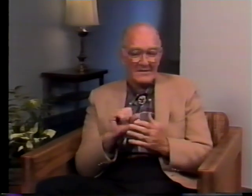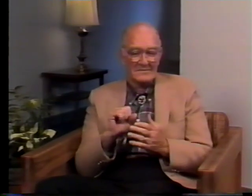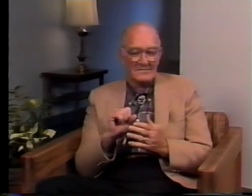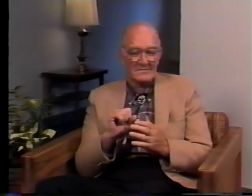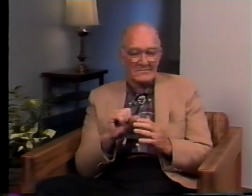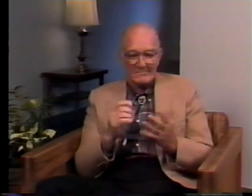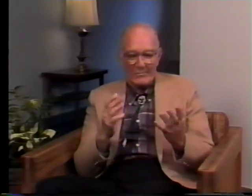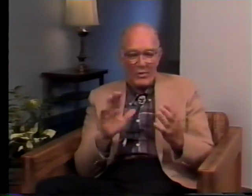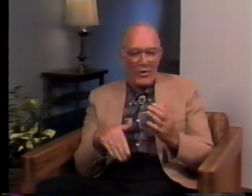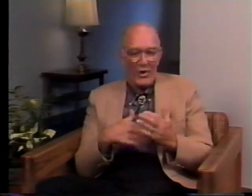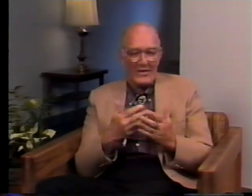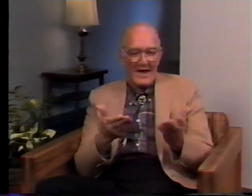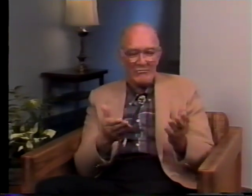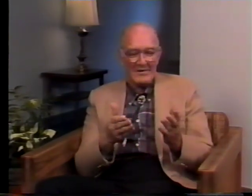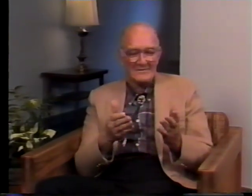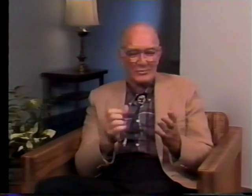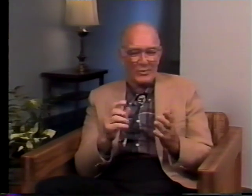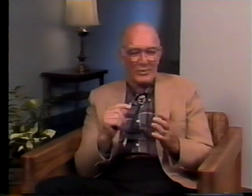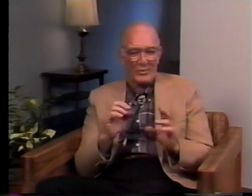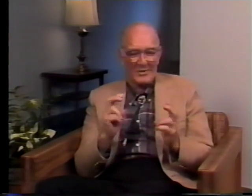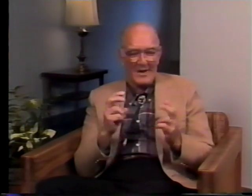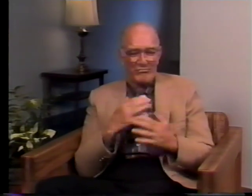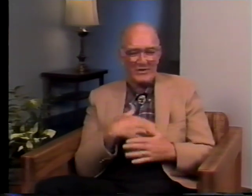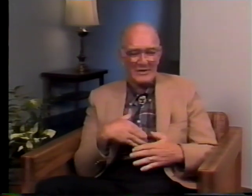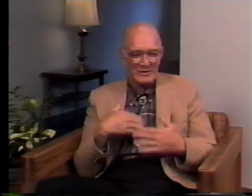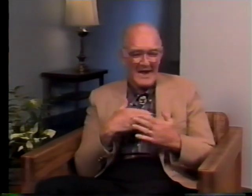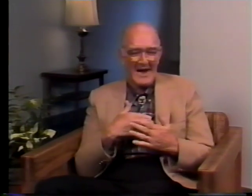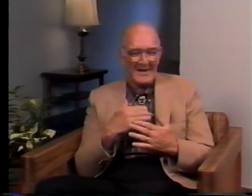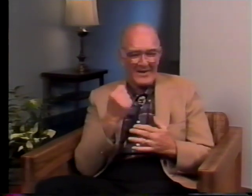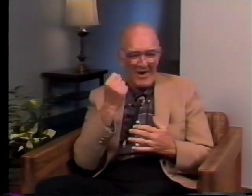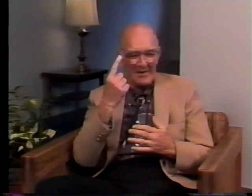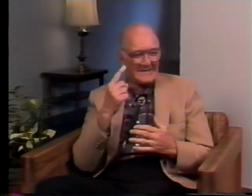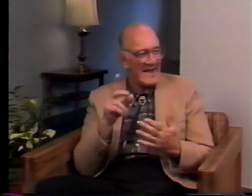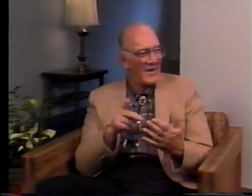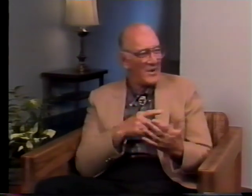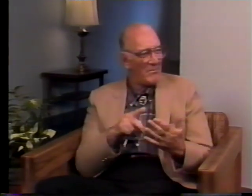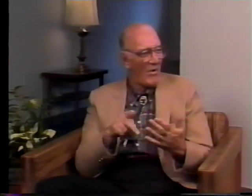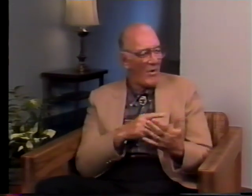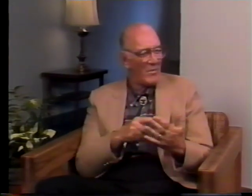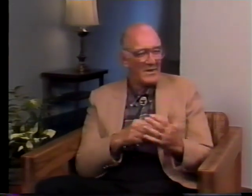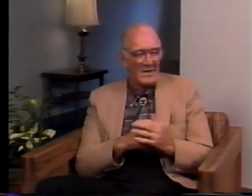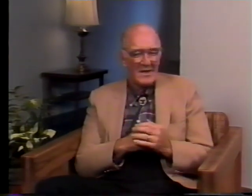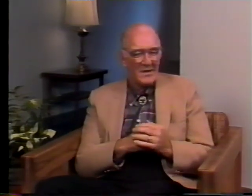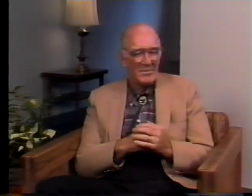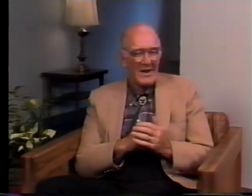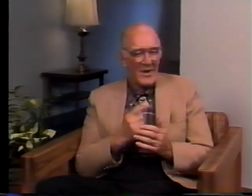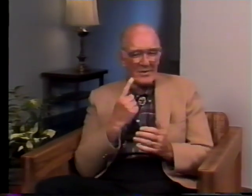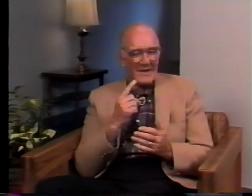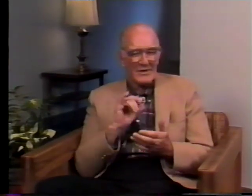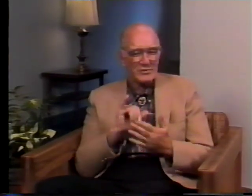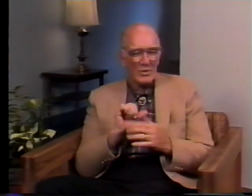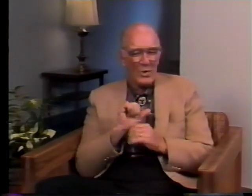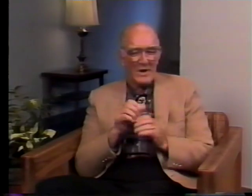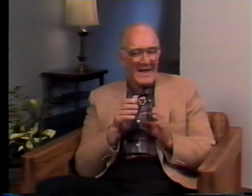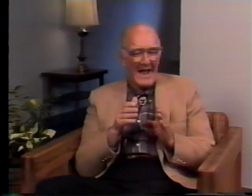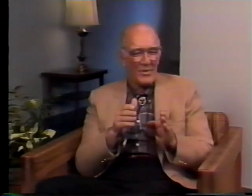is all there is to appreciating and understanding the poem. But I don't think it should work that